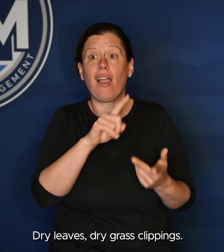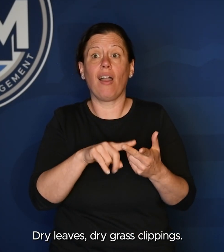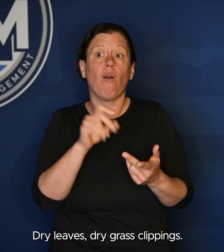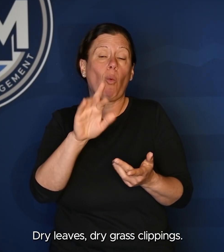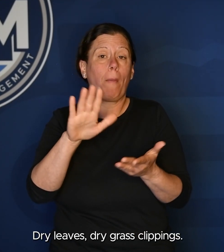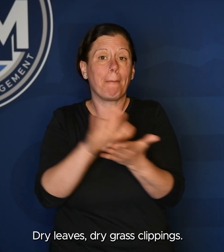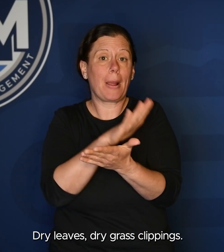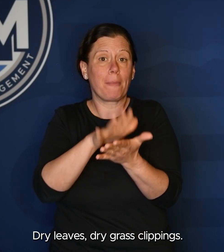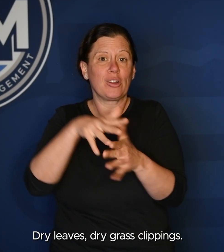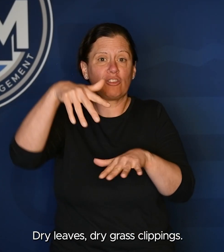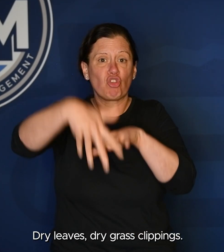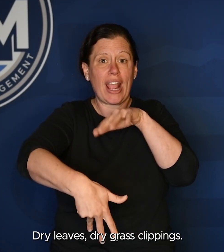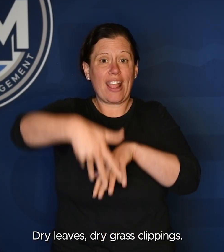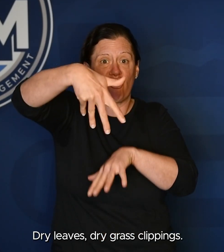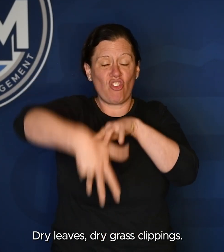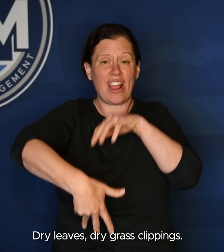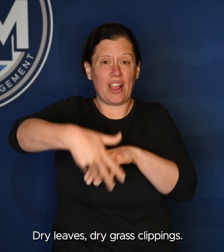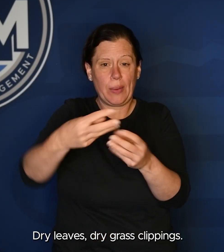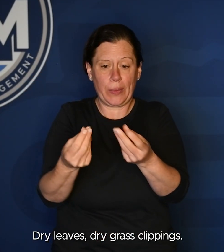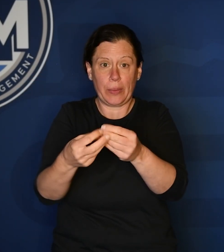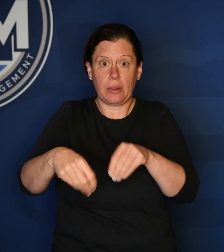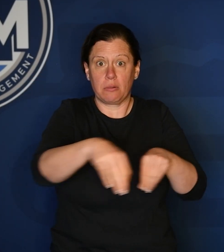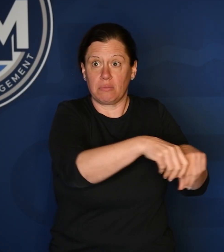leaves, dry grass clippings,